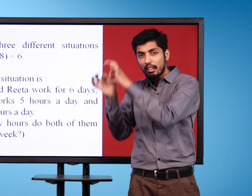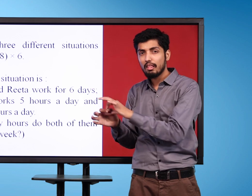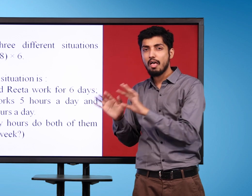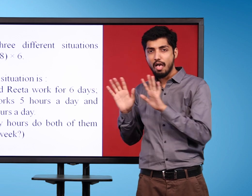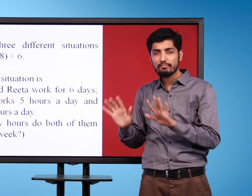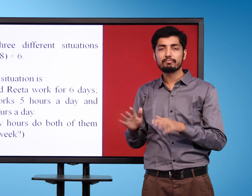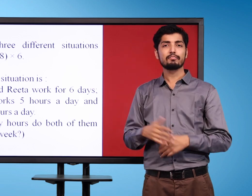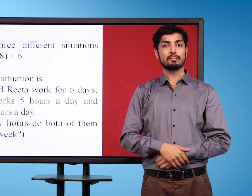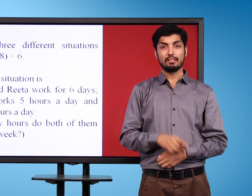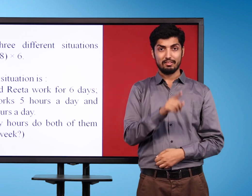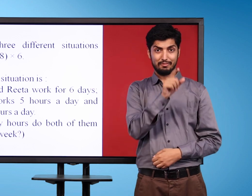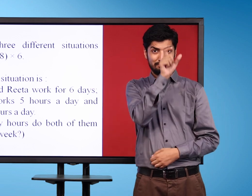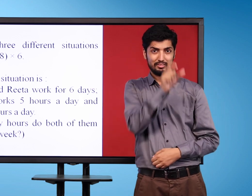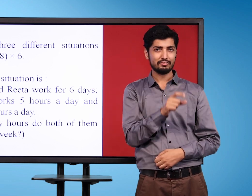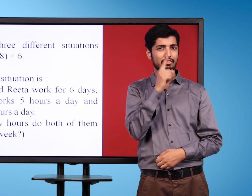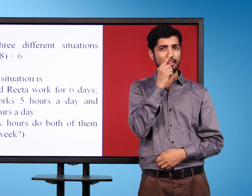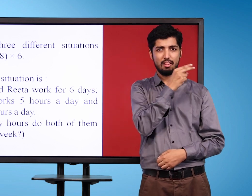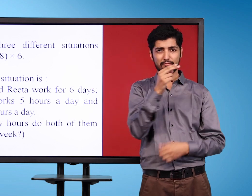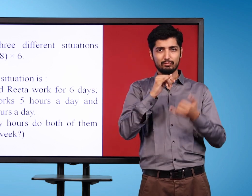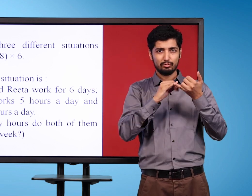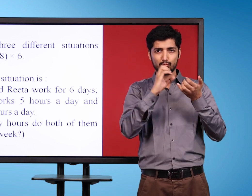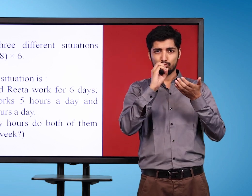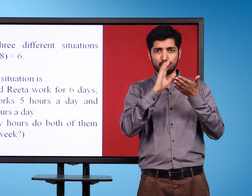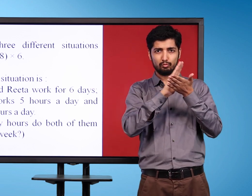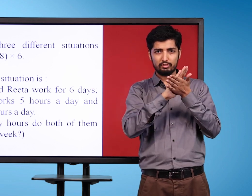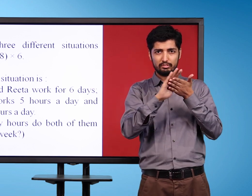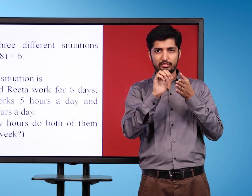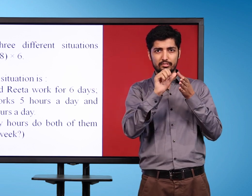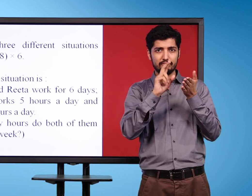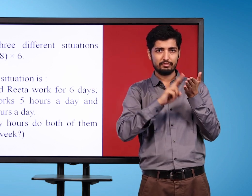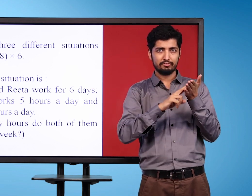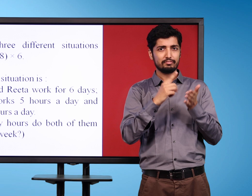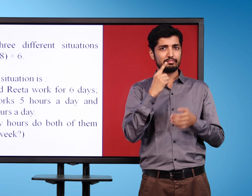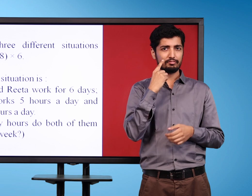One such situation is, Sohani and Rita work for 6 days.